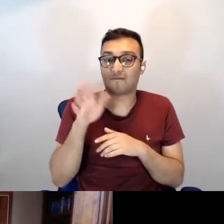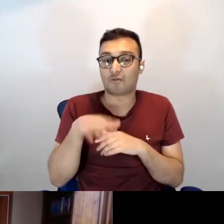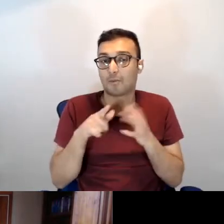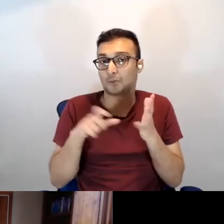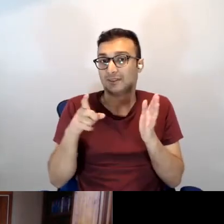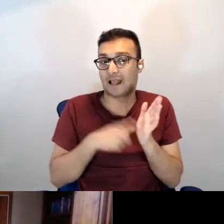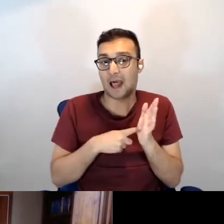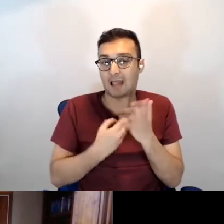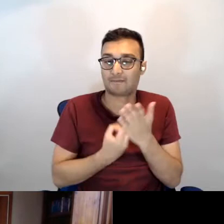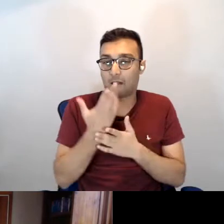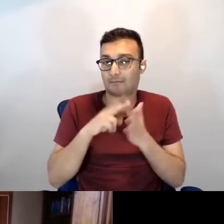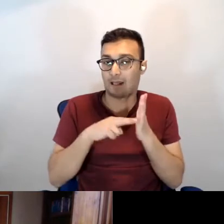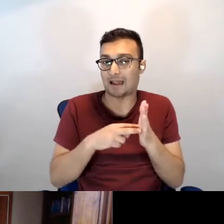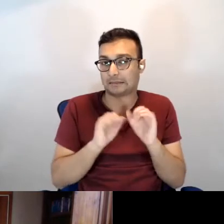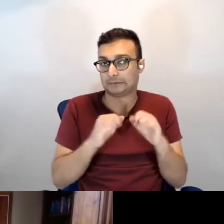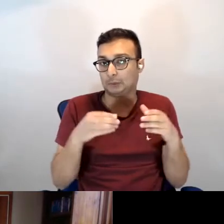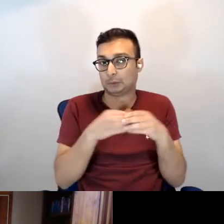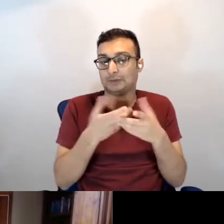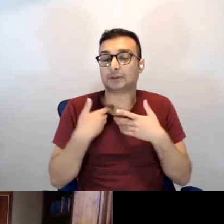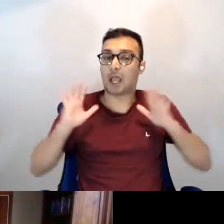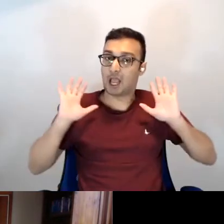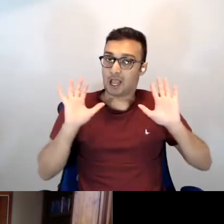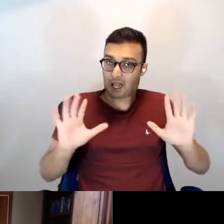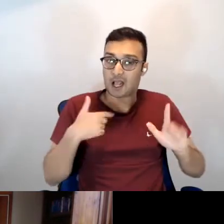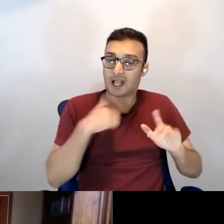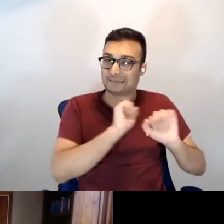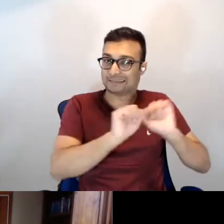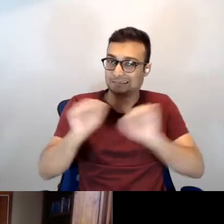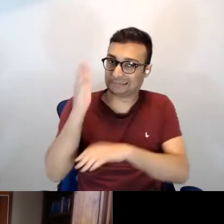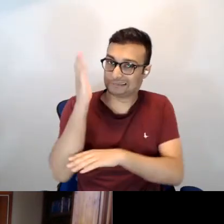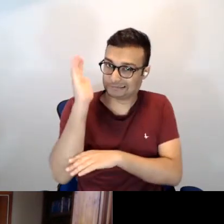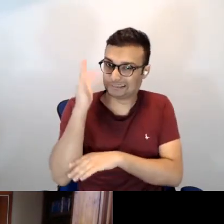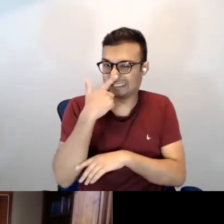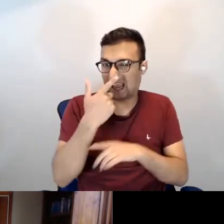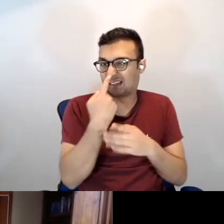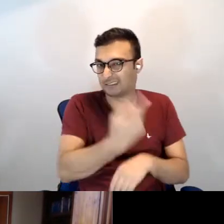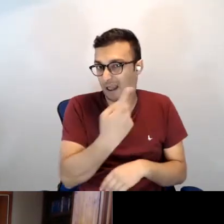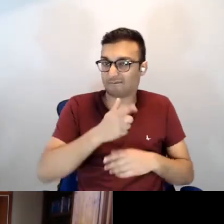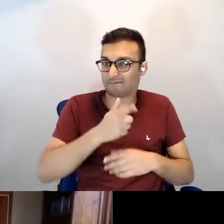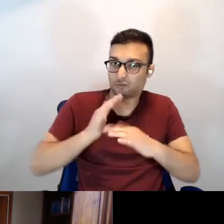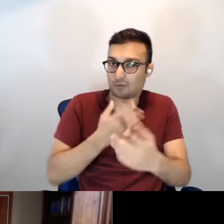all the speakers to just go into a little bit more detail and introduce themselves during their individual sessions.